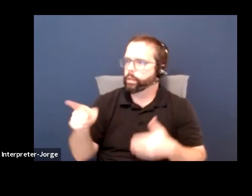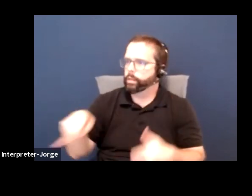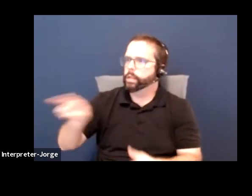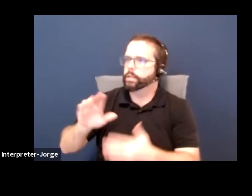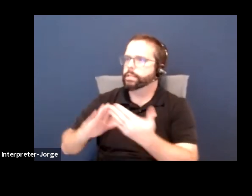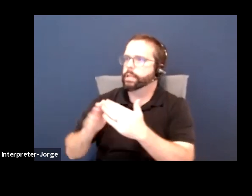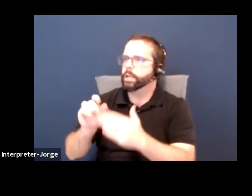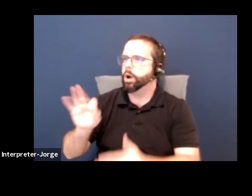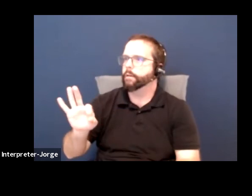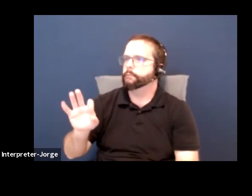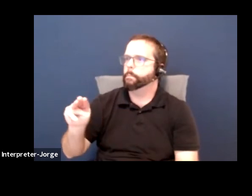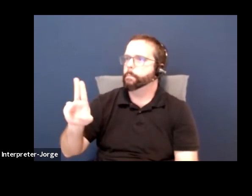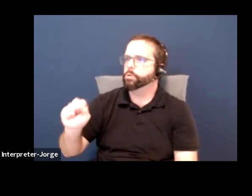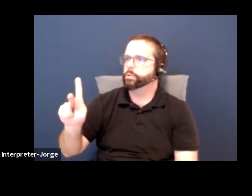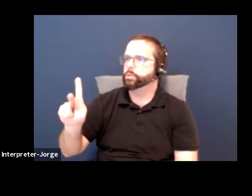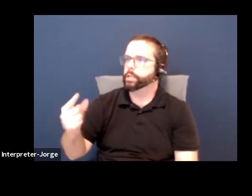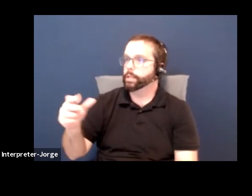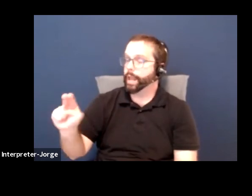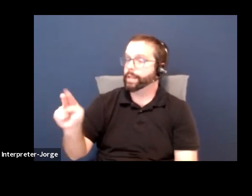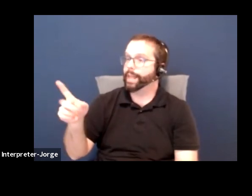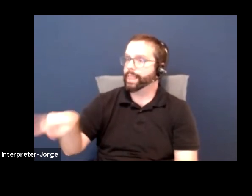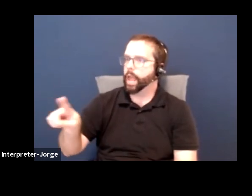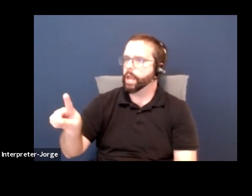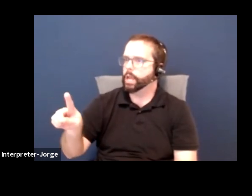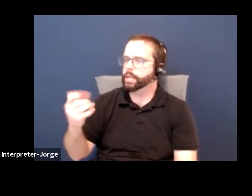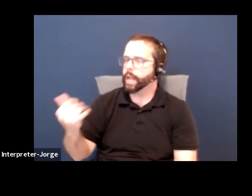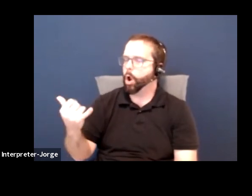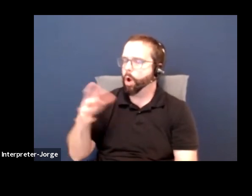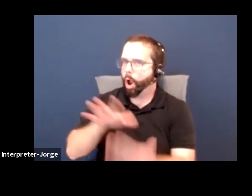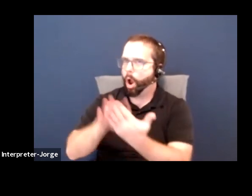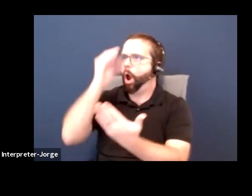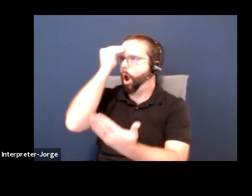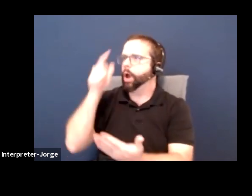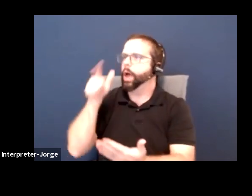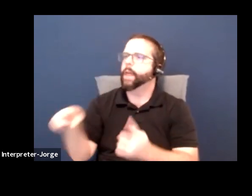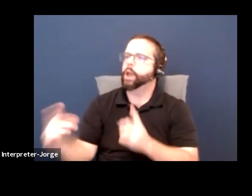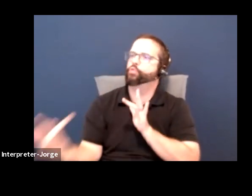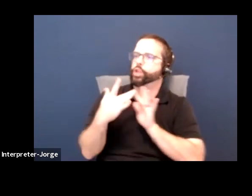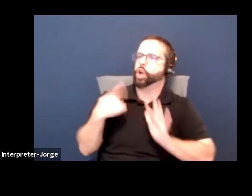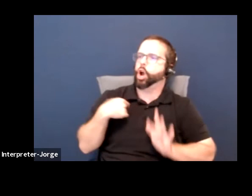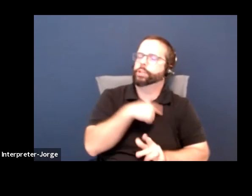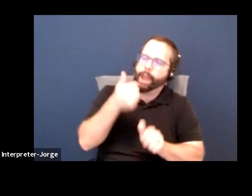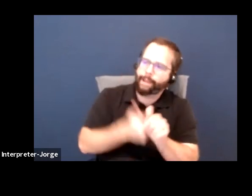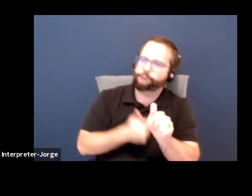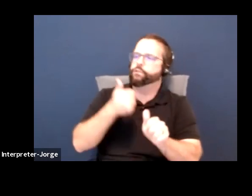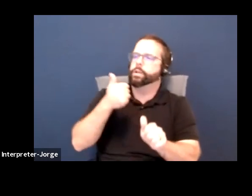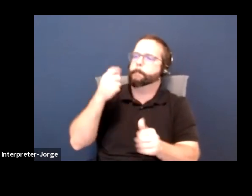they decide which ones they're doing, and they're looking for input on their proposals.